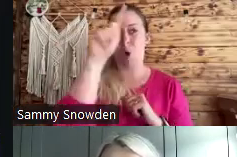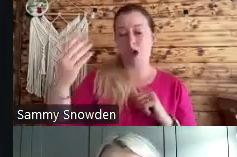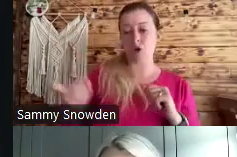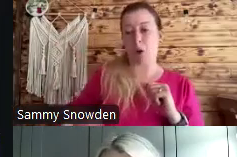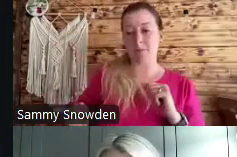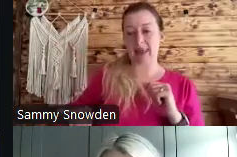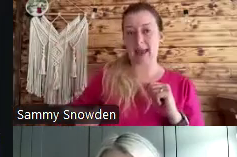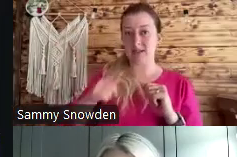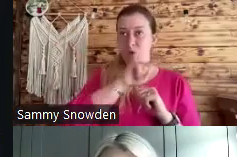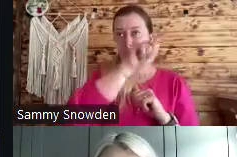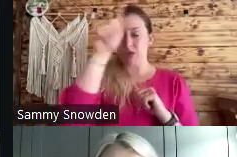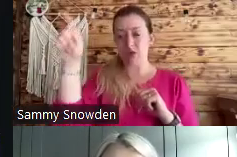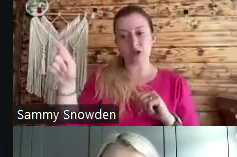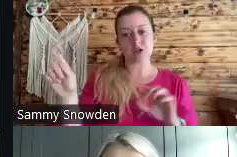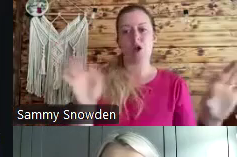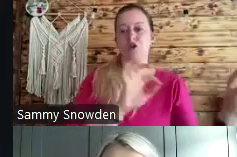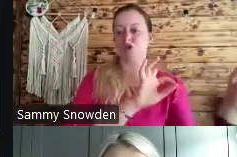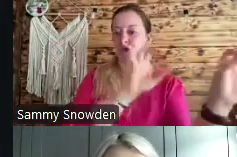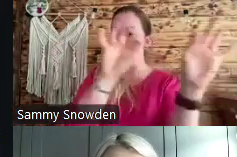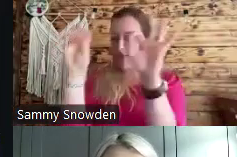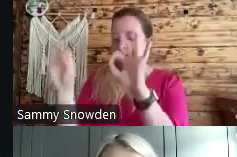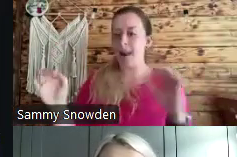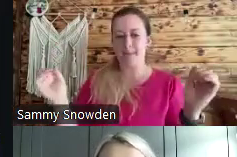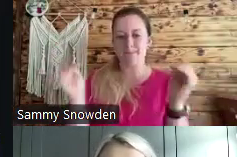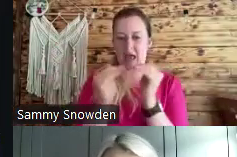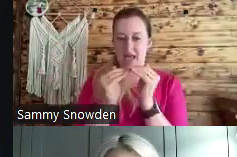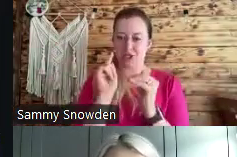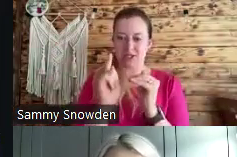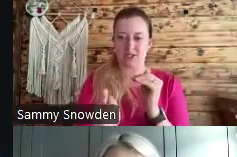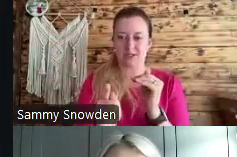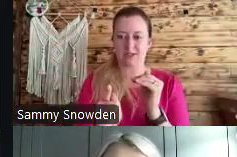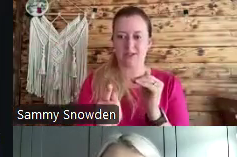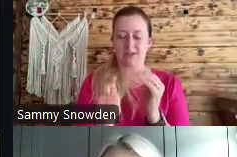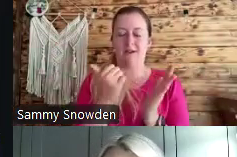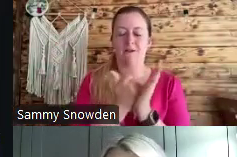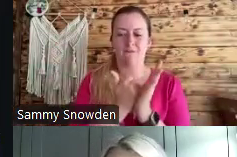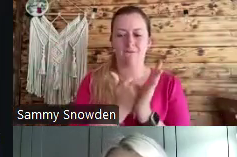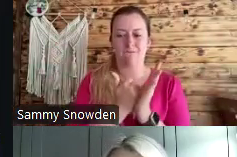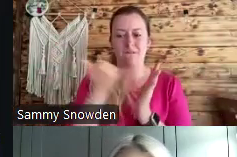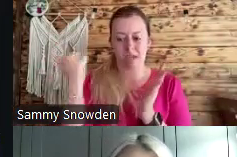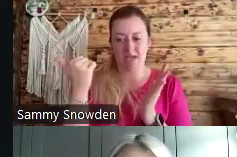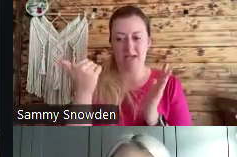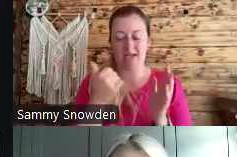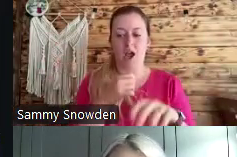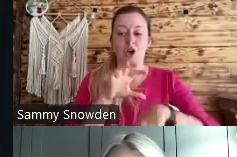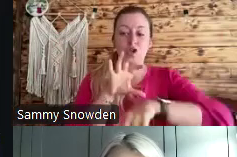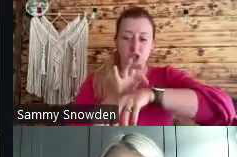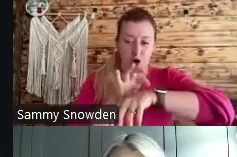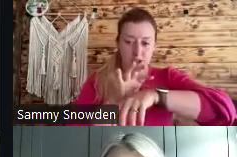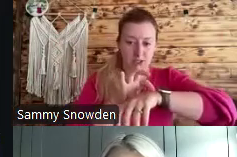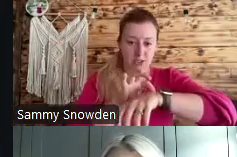in what it's got in it. The research that's been done from scientists and doctors of what we need for our gut to keep our